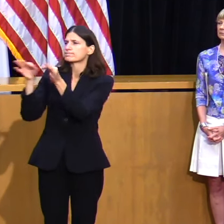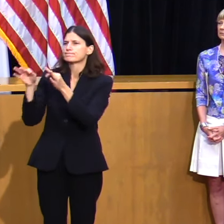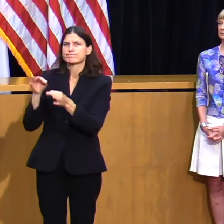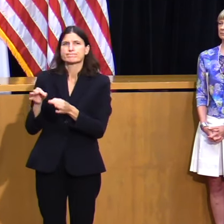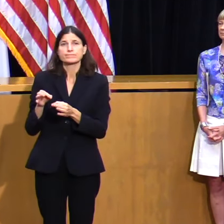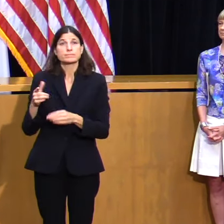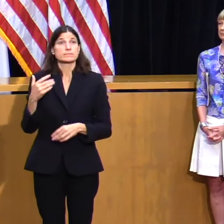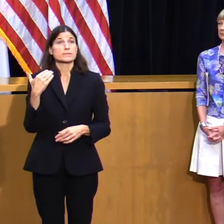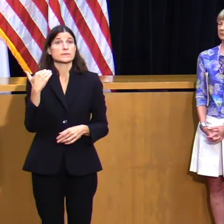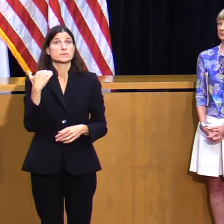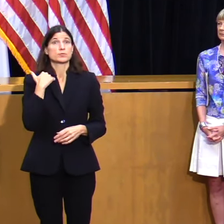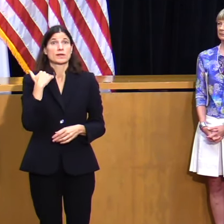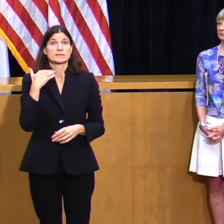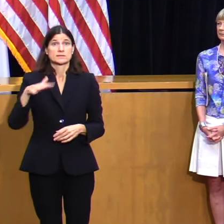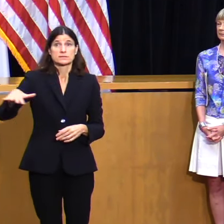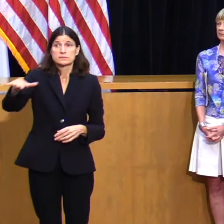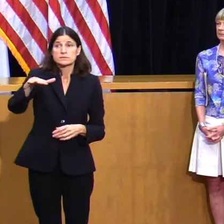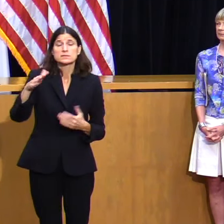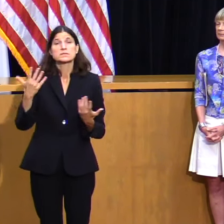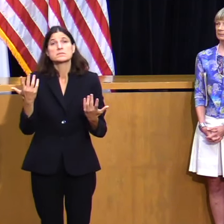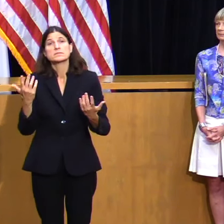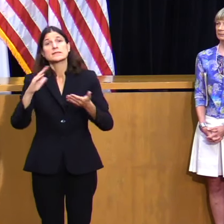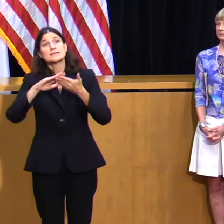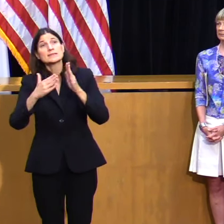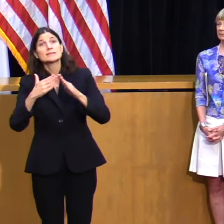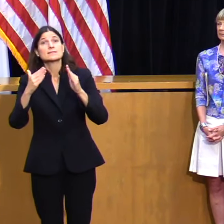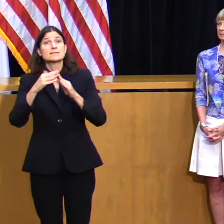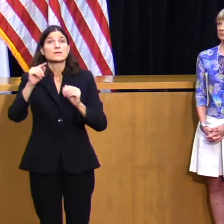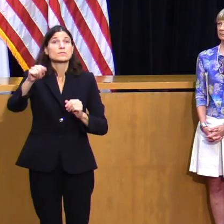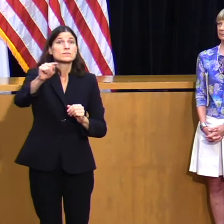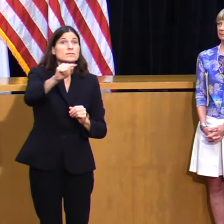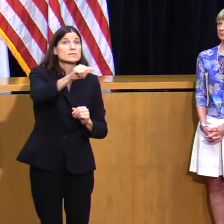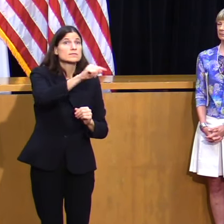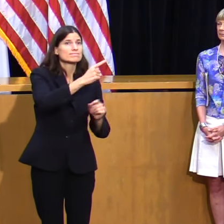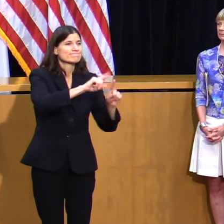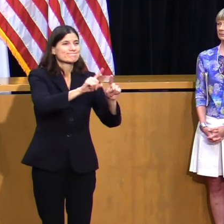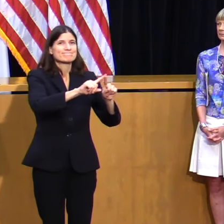I mean, it's going to be a variety of approaches. Some of it will have to do with,